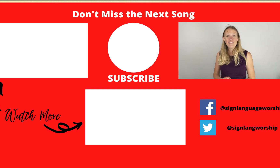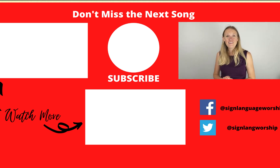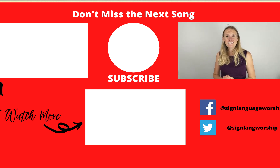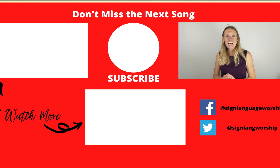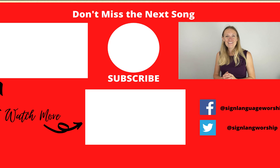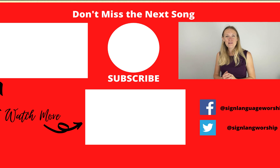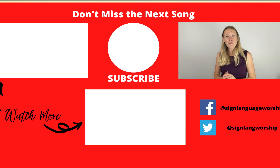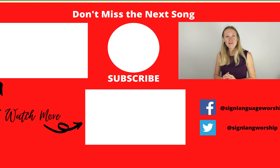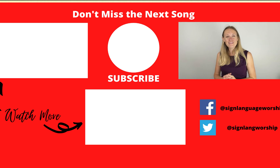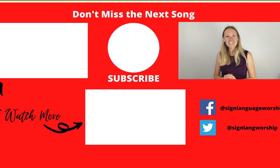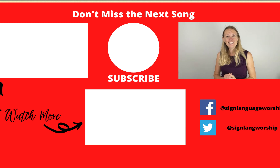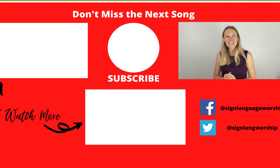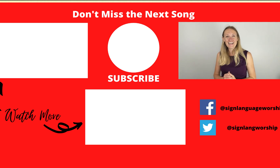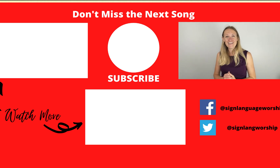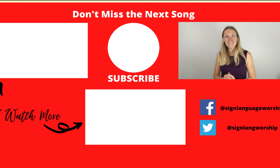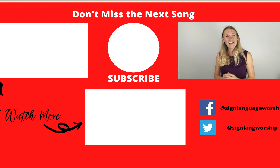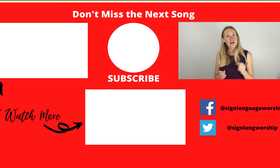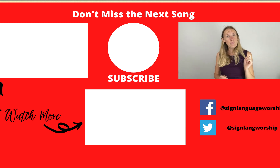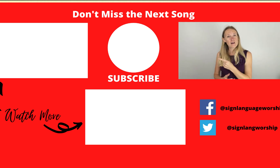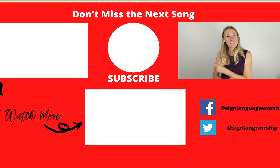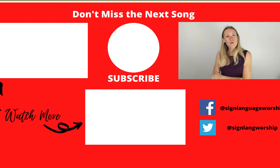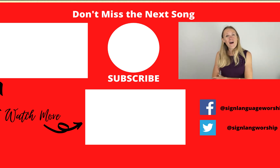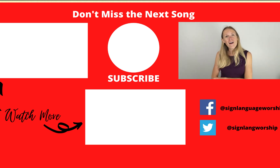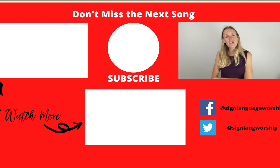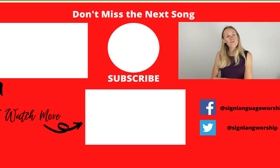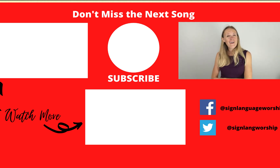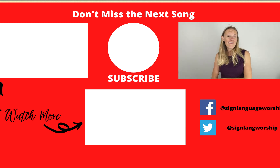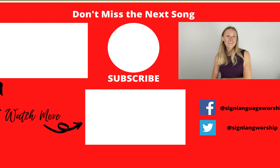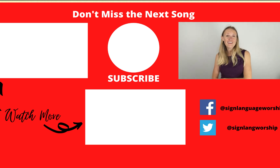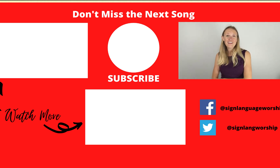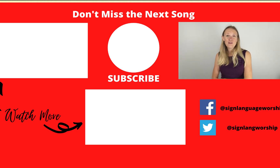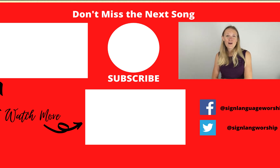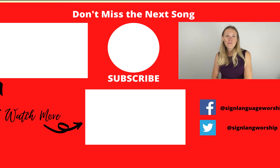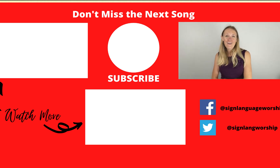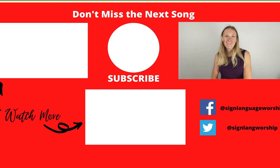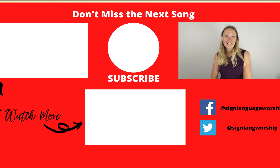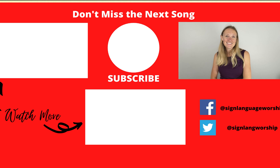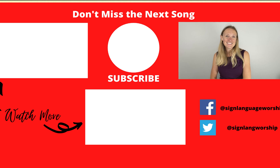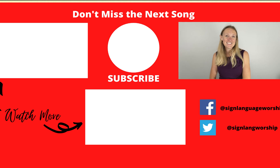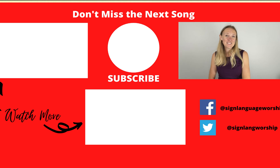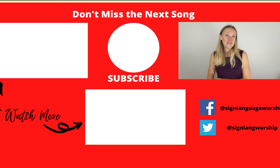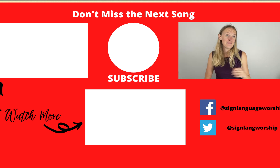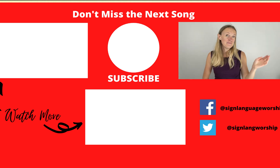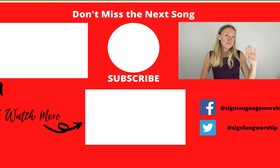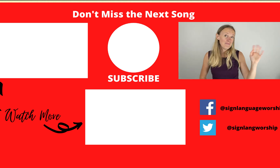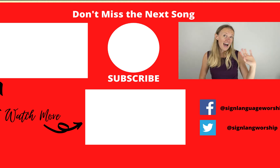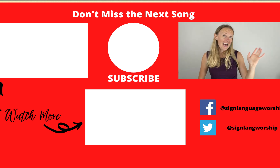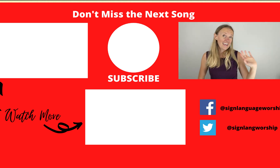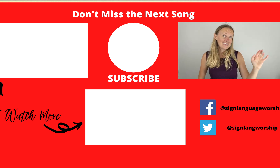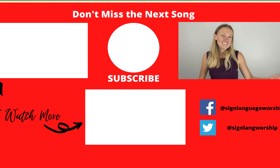where we chat a little more about day-to-day life. Hope wherever you are healthy and you are well, and I'll see you soon. Bye.